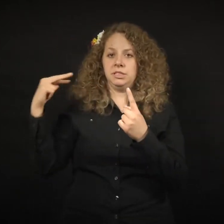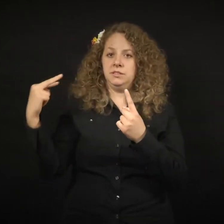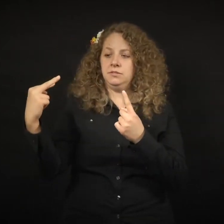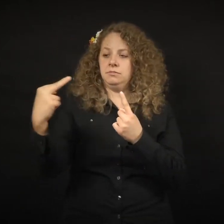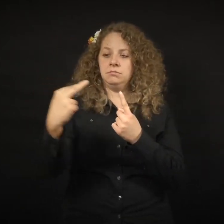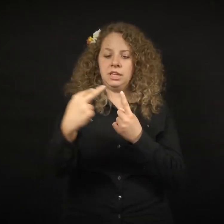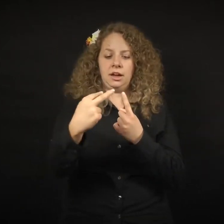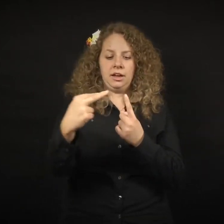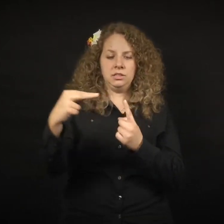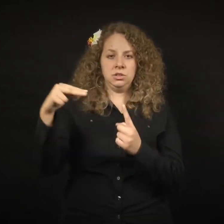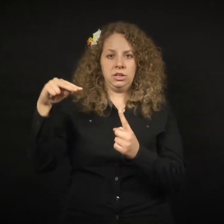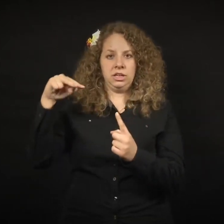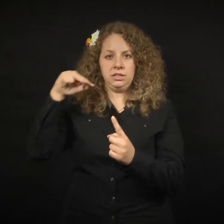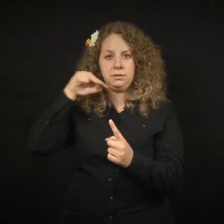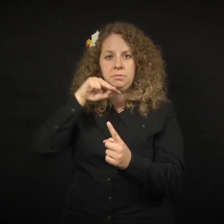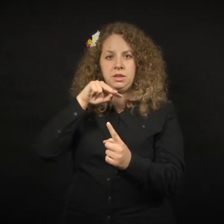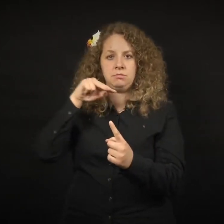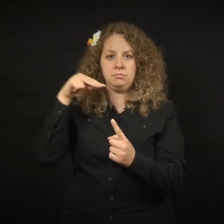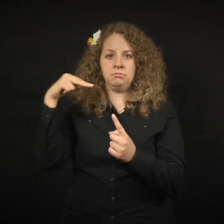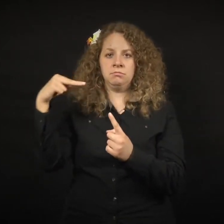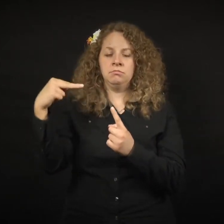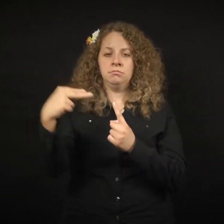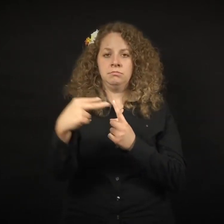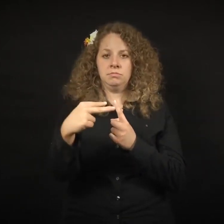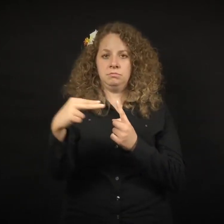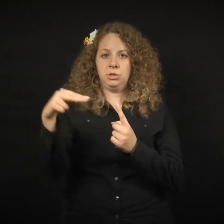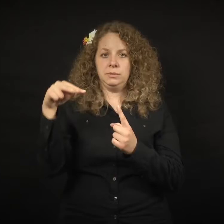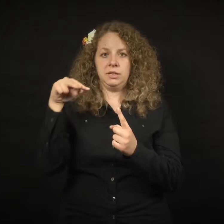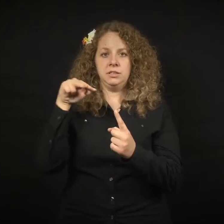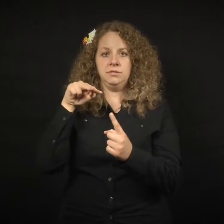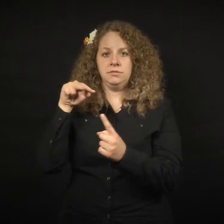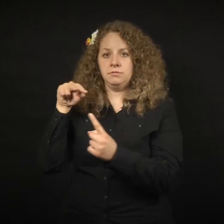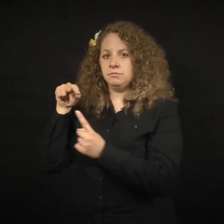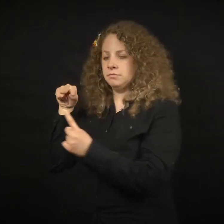Perspective. Like eyes looking at something. Perspective.